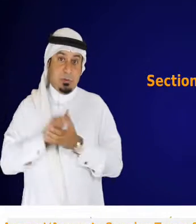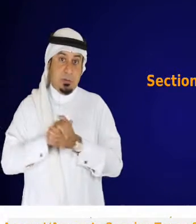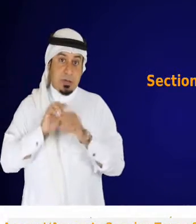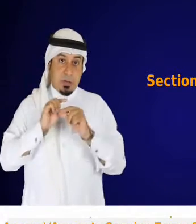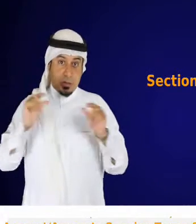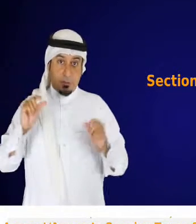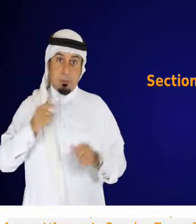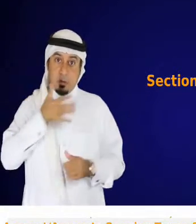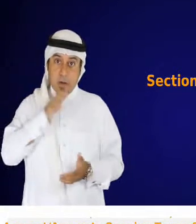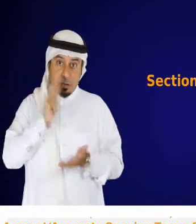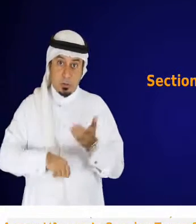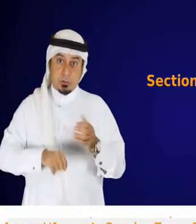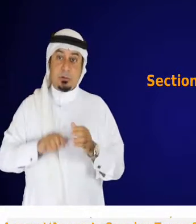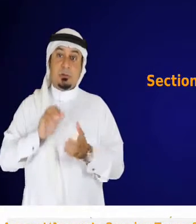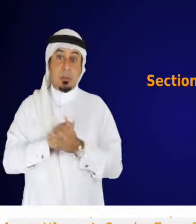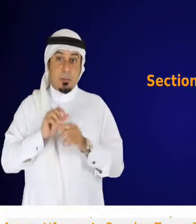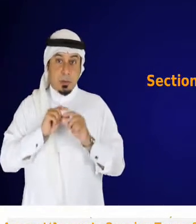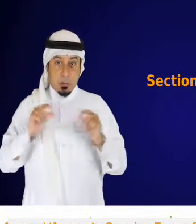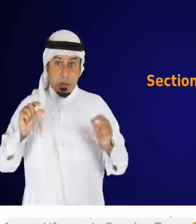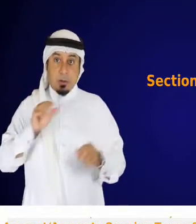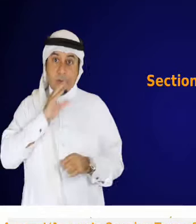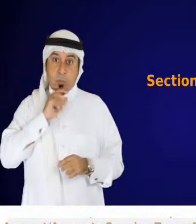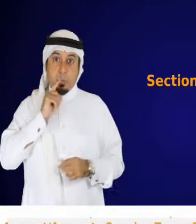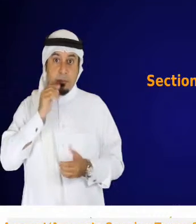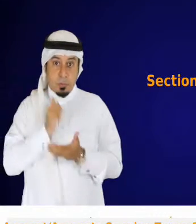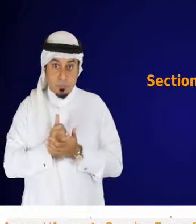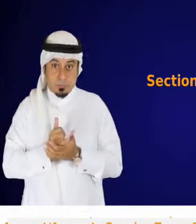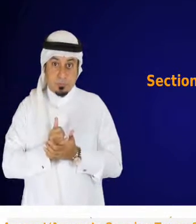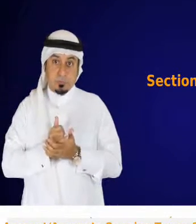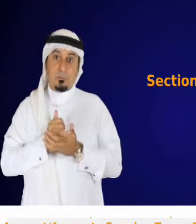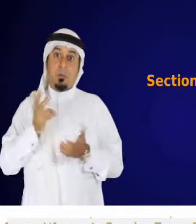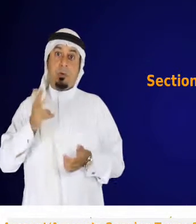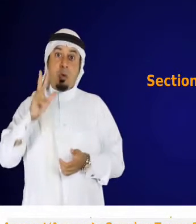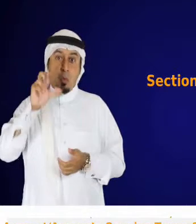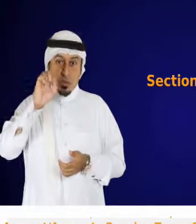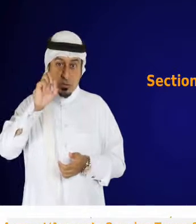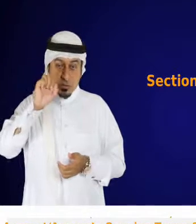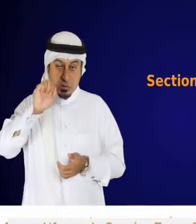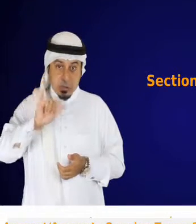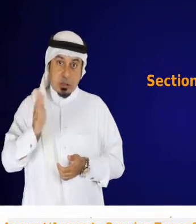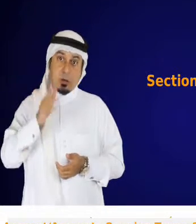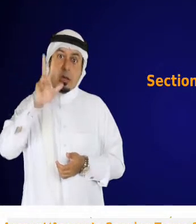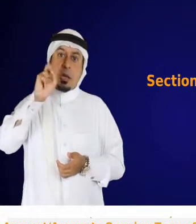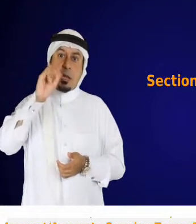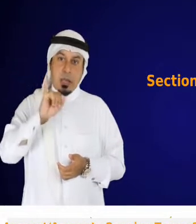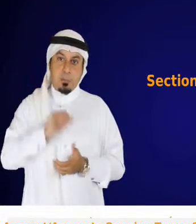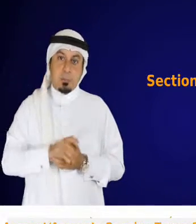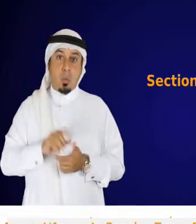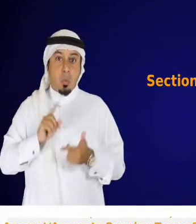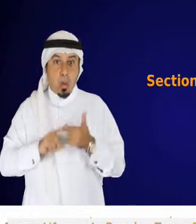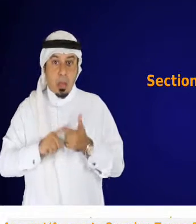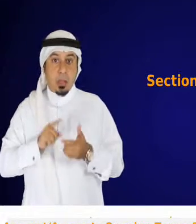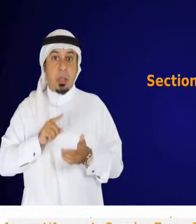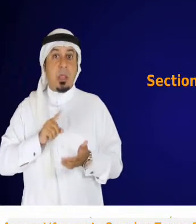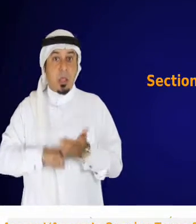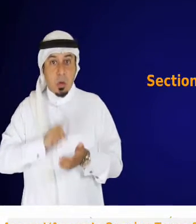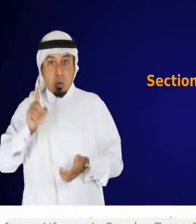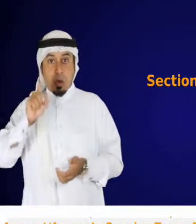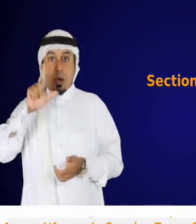from death, incapacity or bankruptcy or any other analogous event unless and until the bank has received written notice